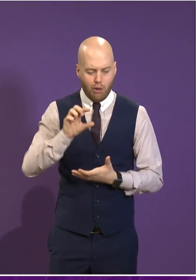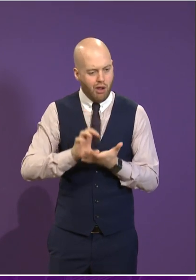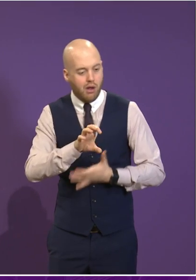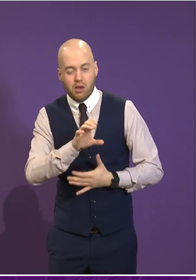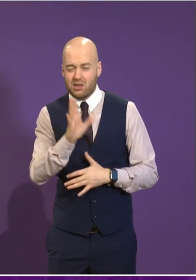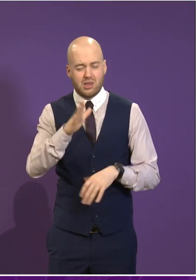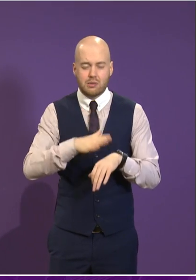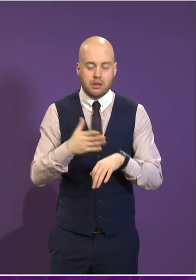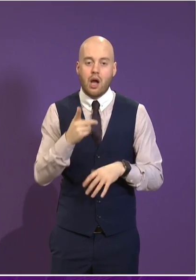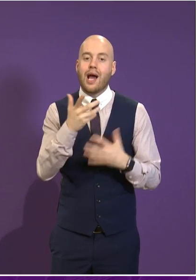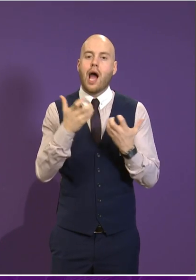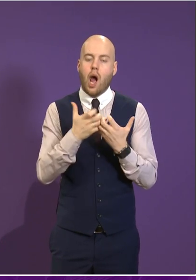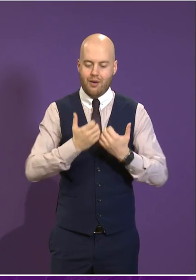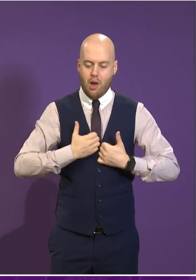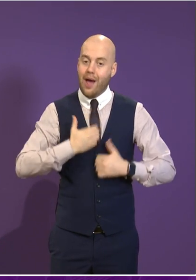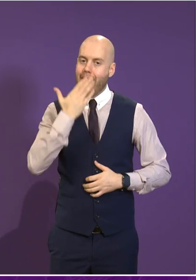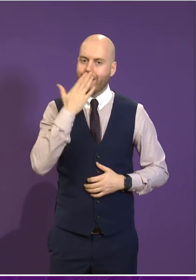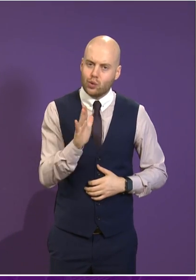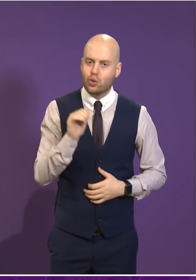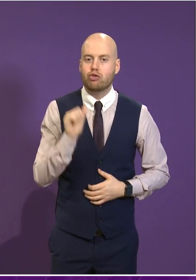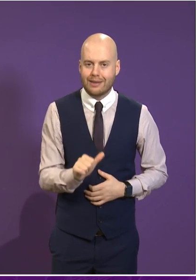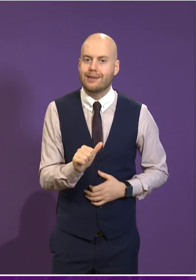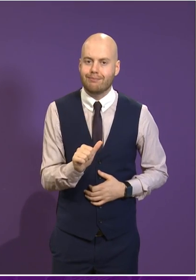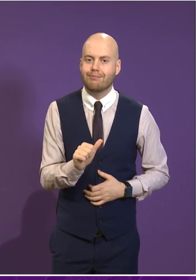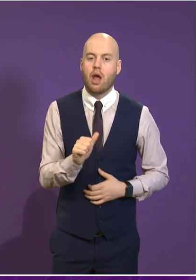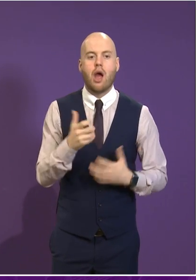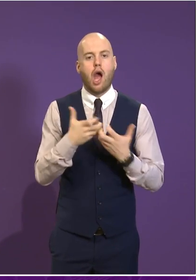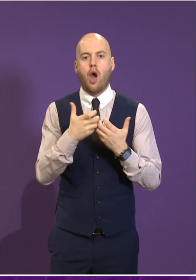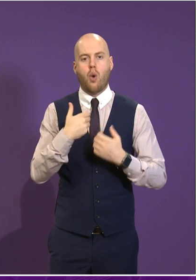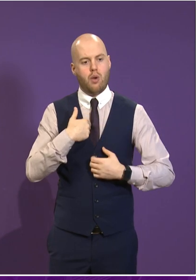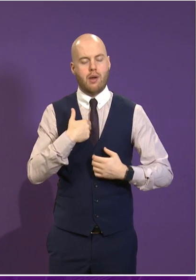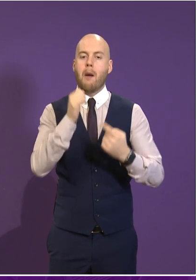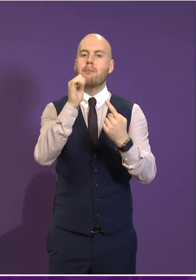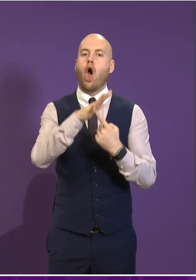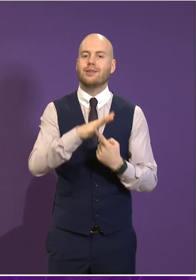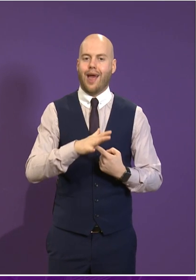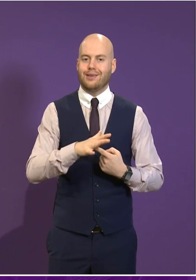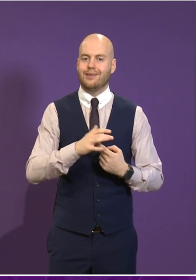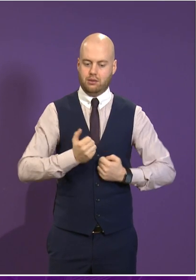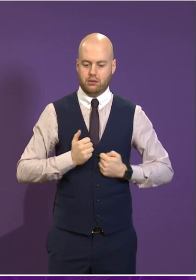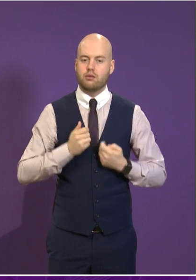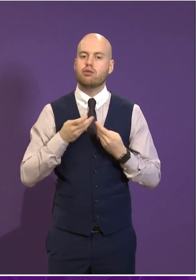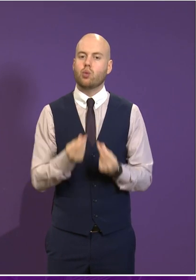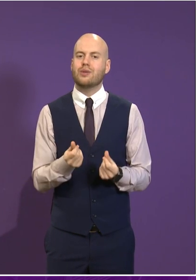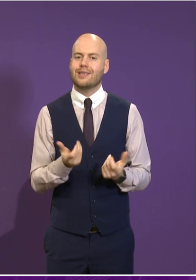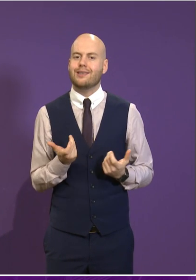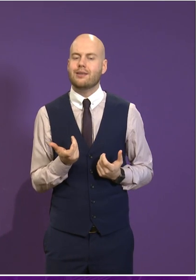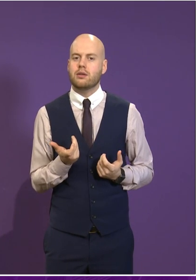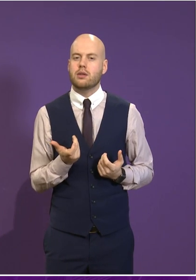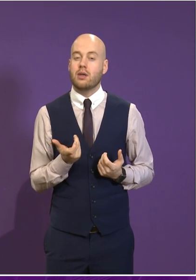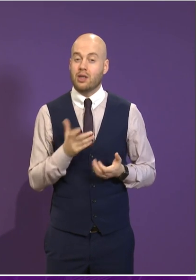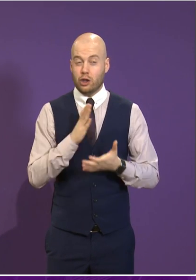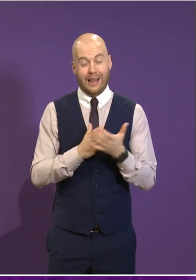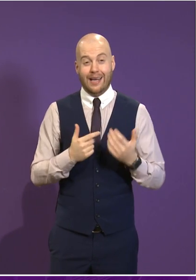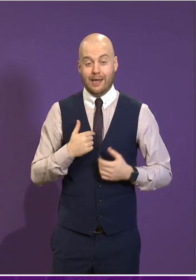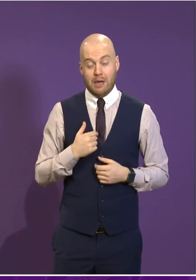deploy resources, it's about how we prioritise resources. And I suppose what I'm trying to delicately